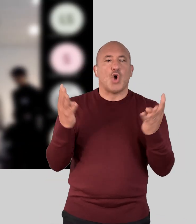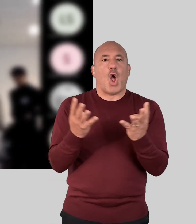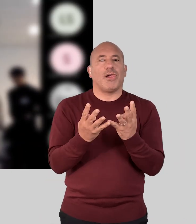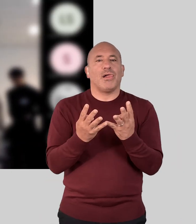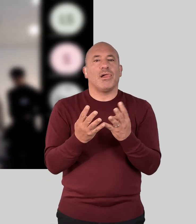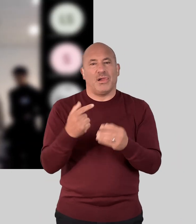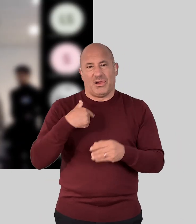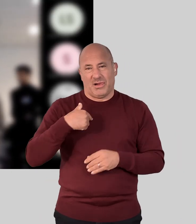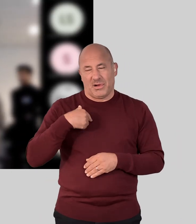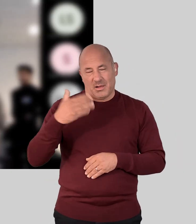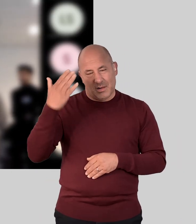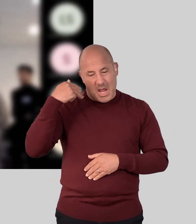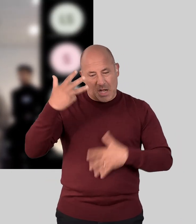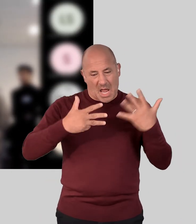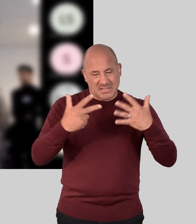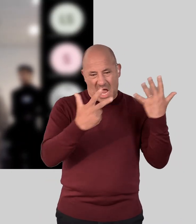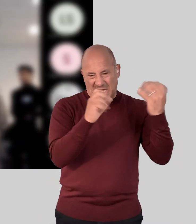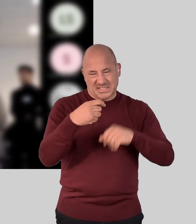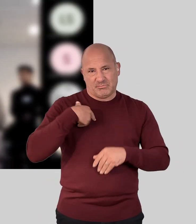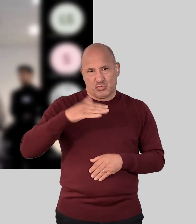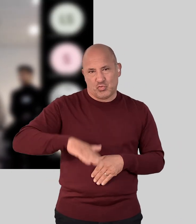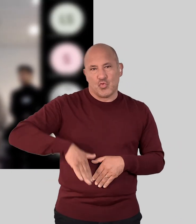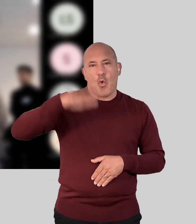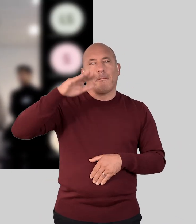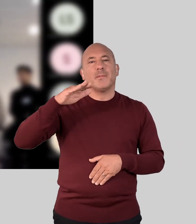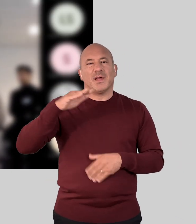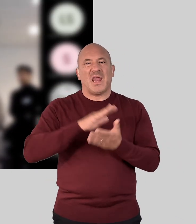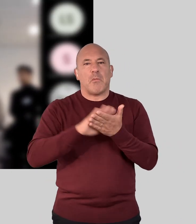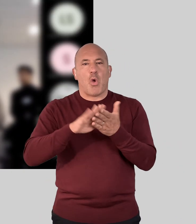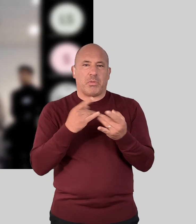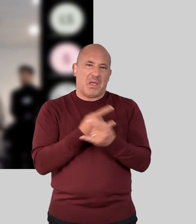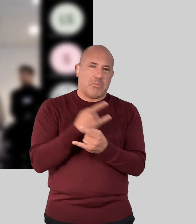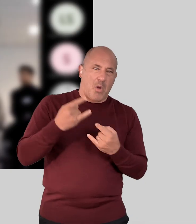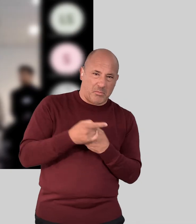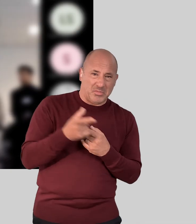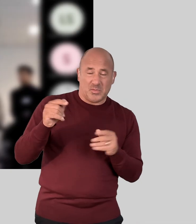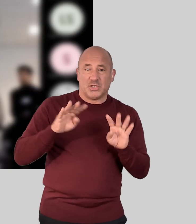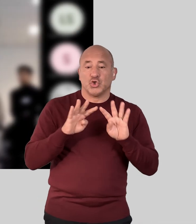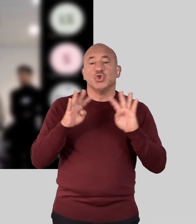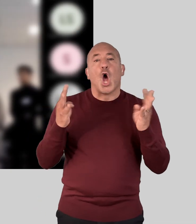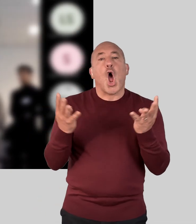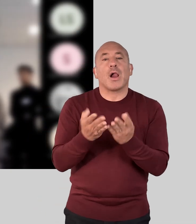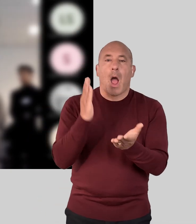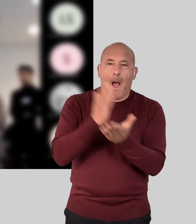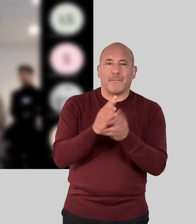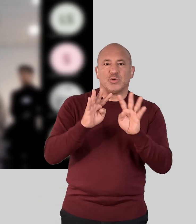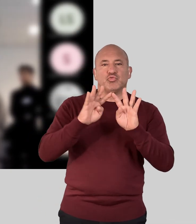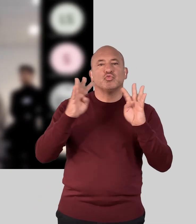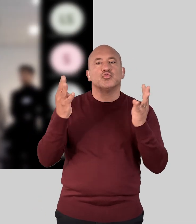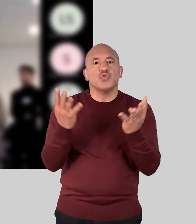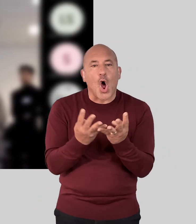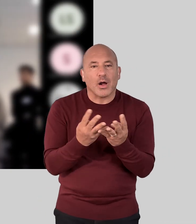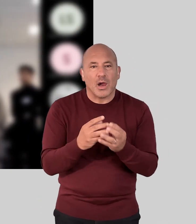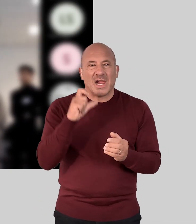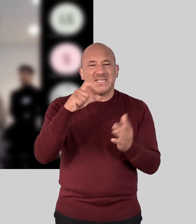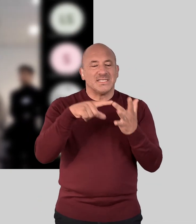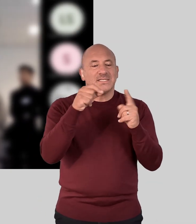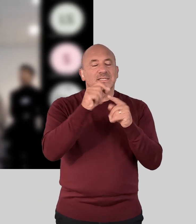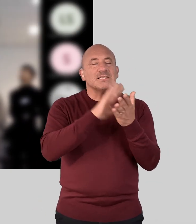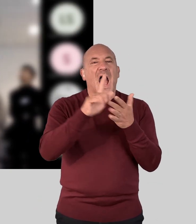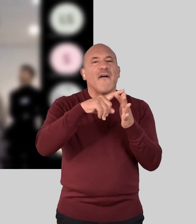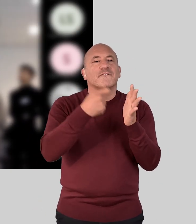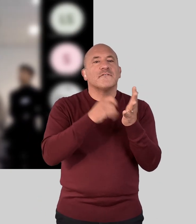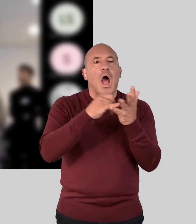Yes, I call it a circle. I was brought up in hip hop in the 80s when circles were circles and ciphers were for